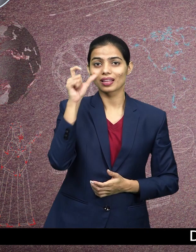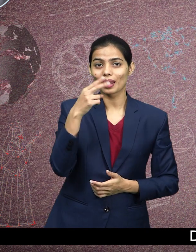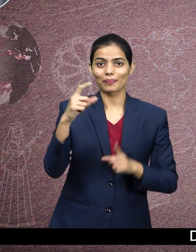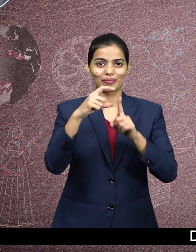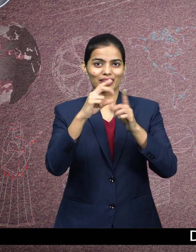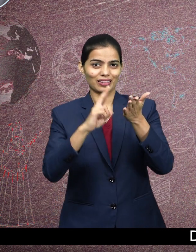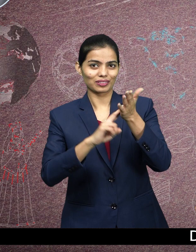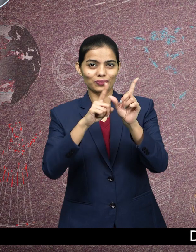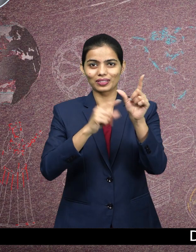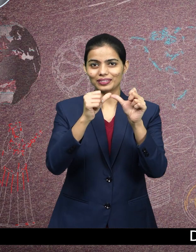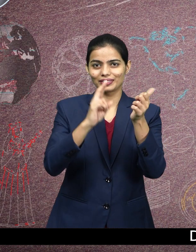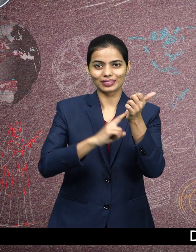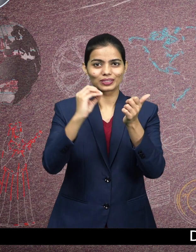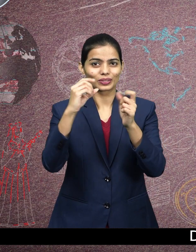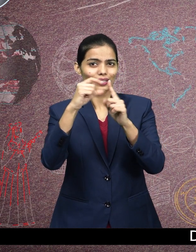The